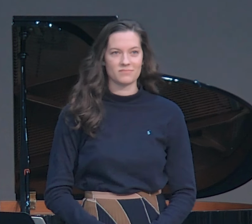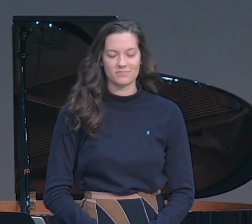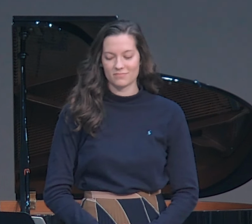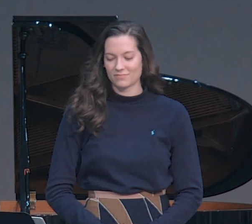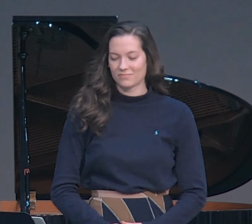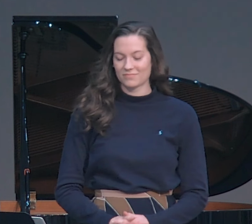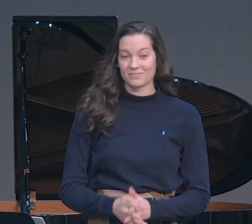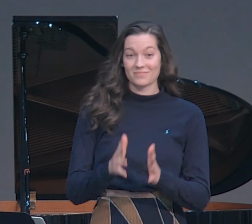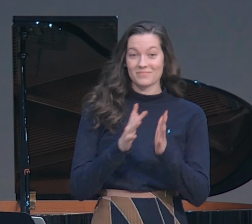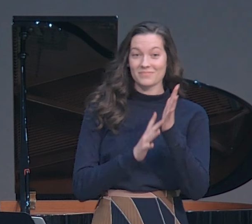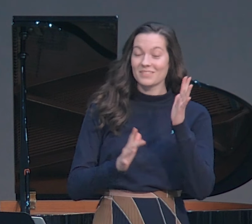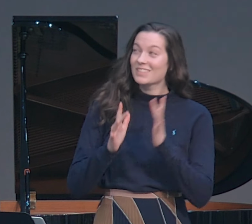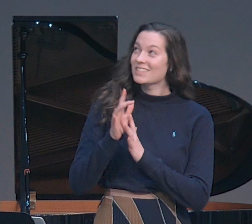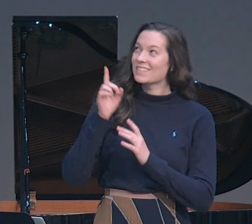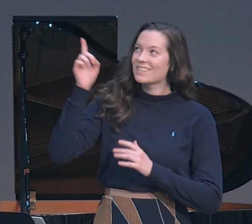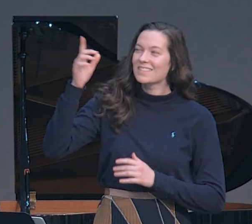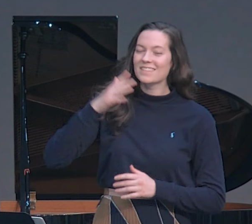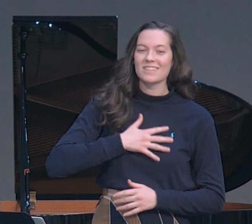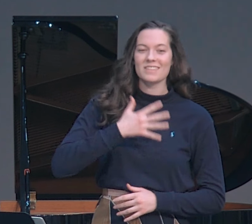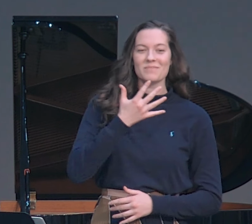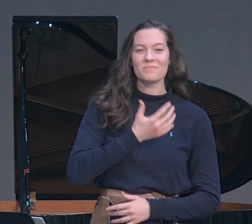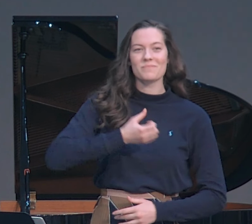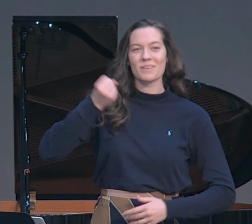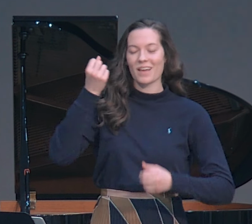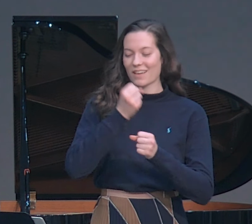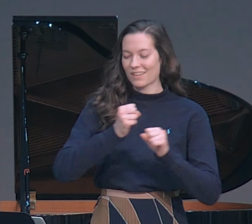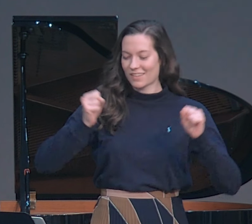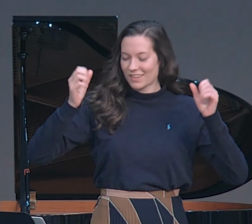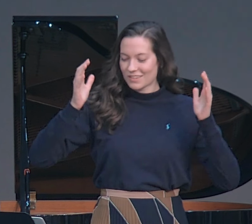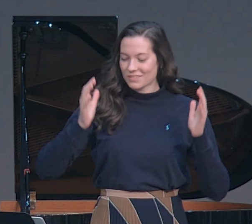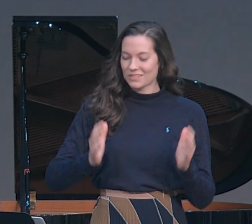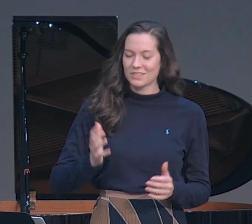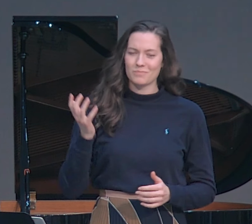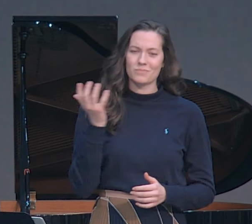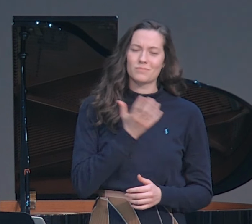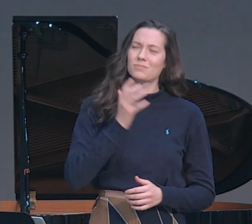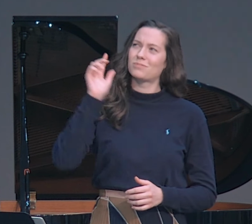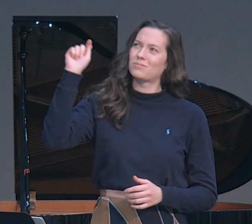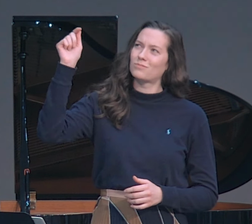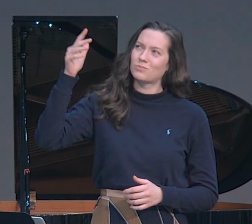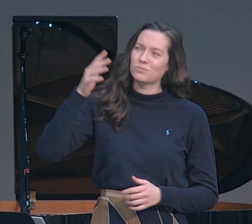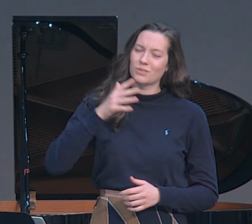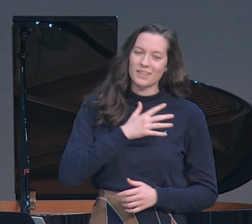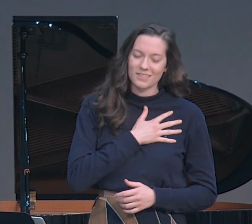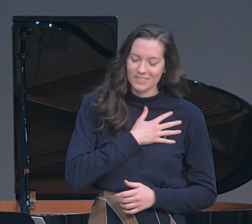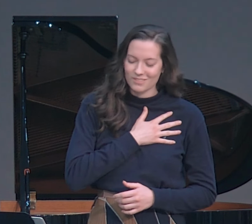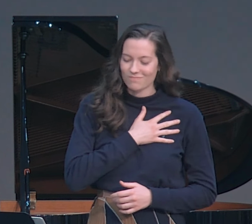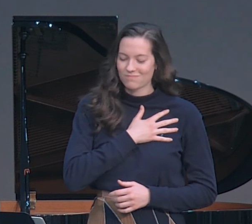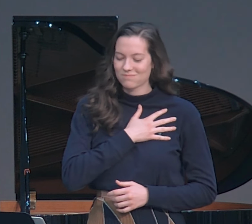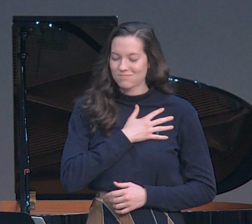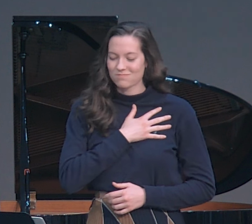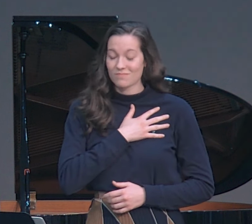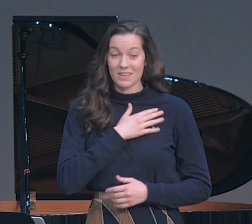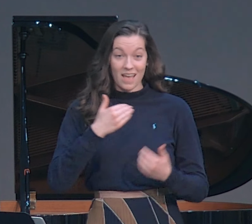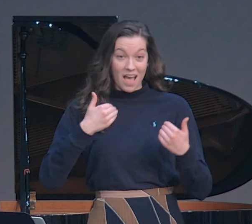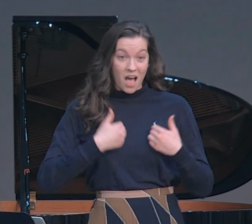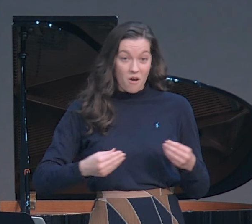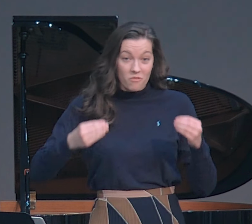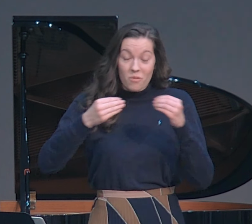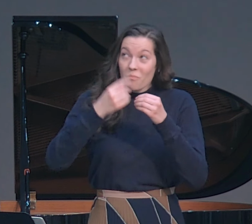What gift of grace is Jesus, my Redeemer? There is